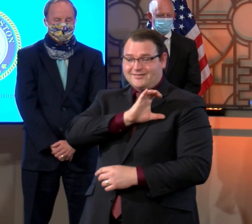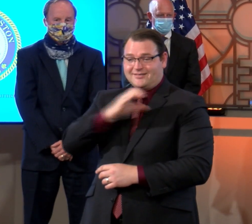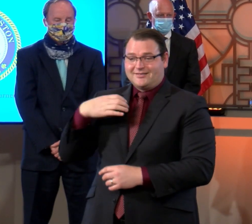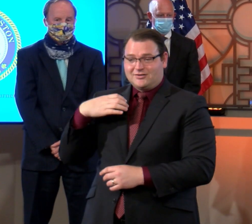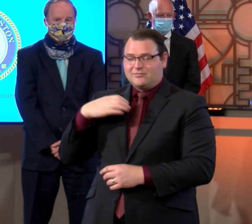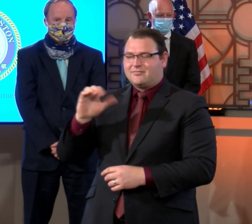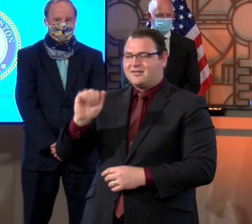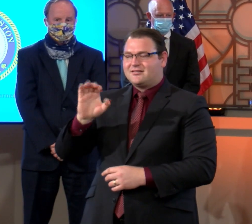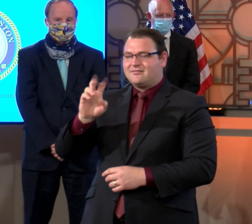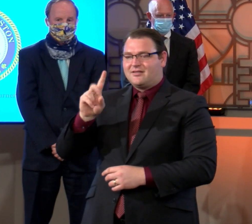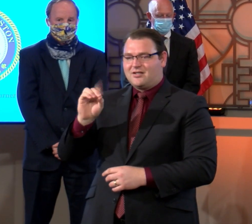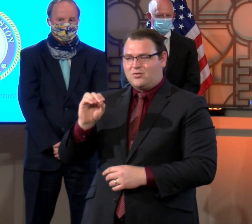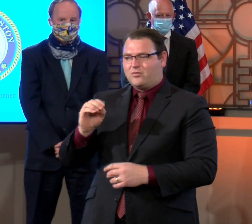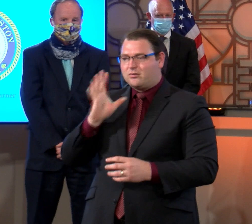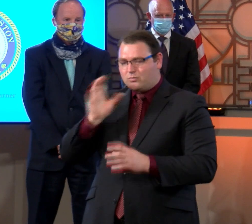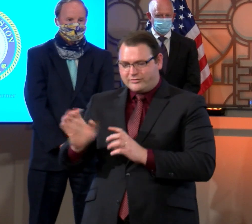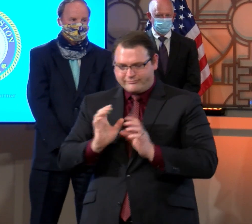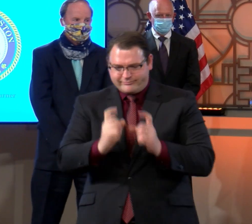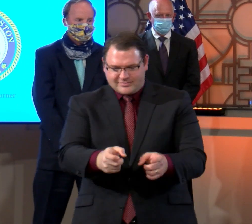of